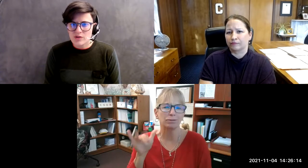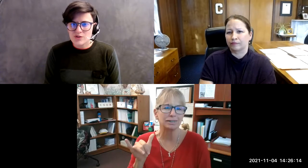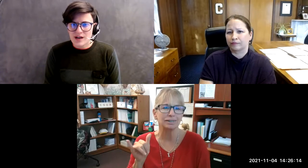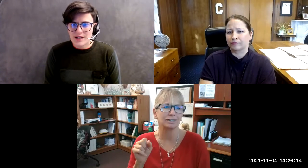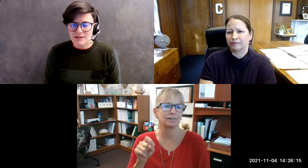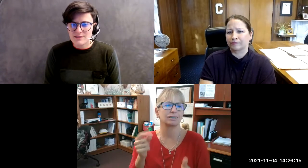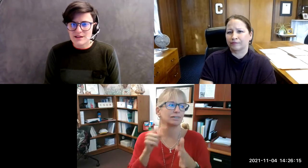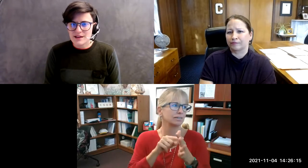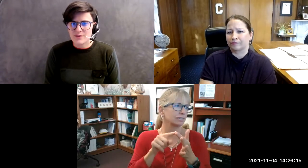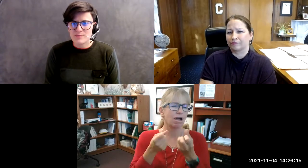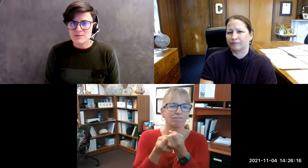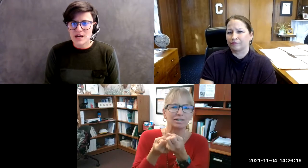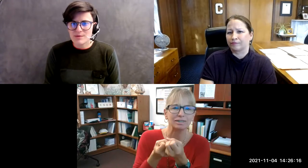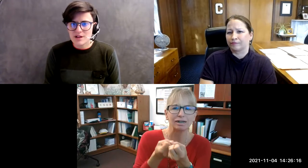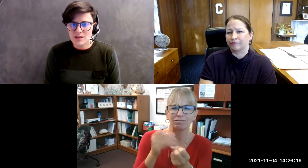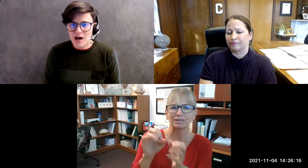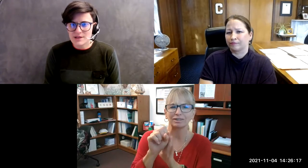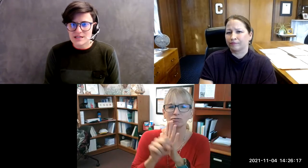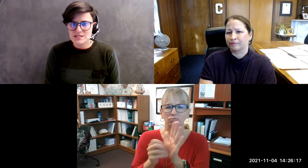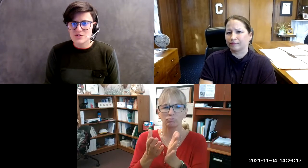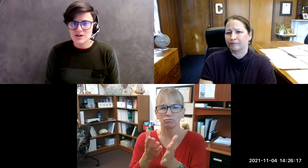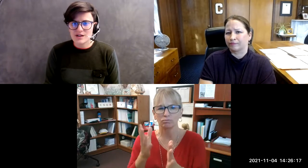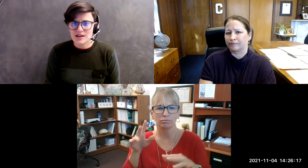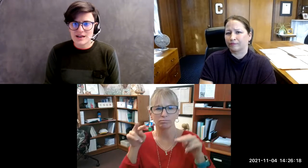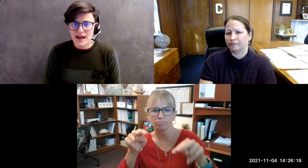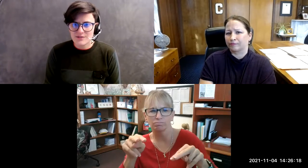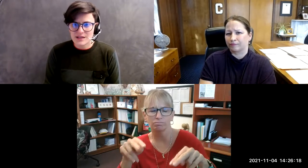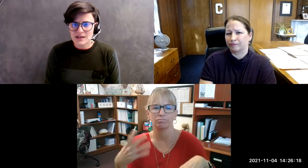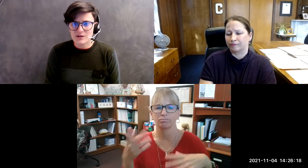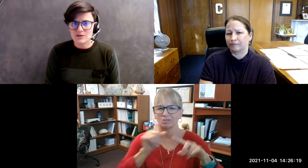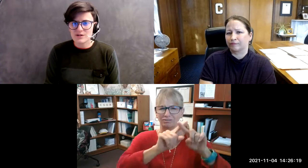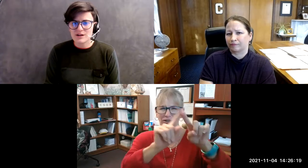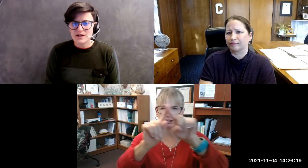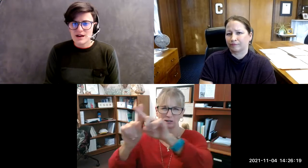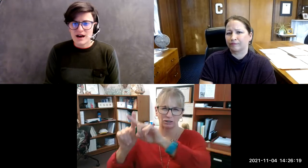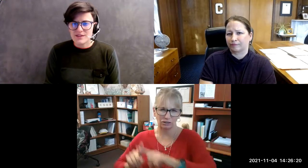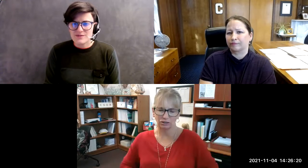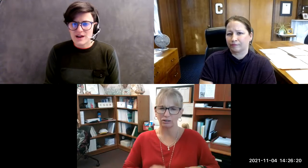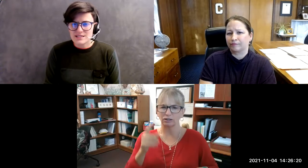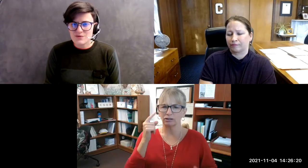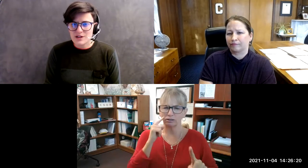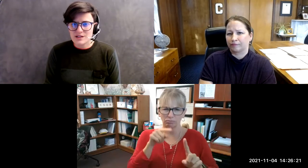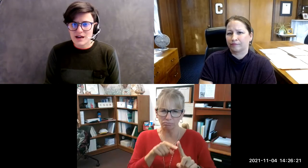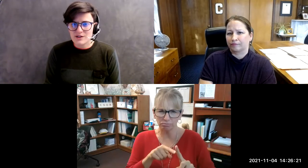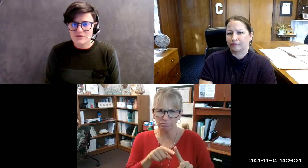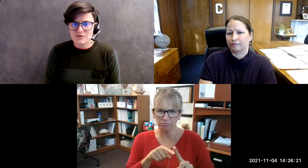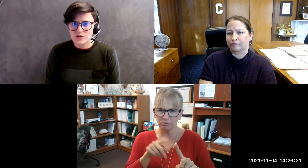youth training, like for them to become a lobbyist or an advocate, or they've got different kind of